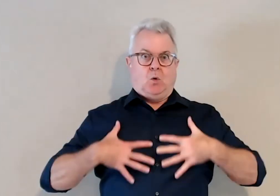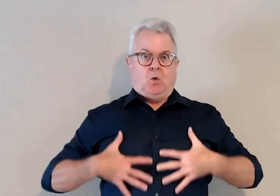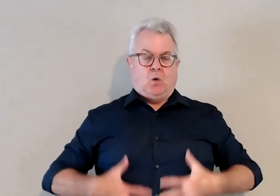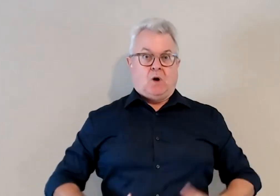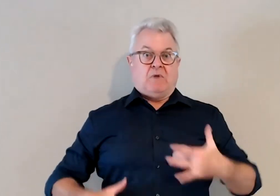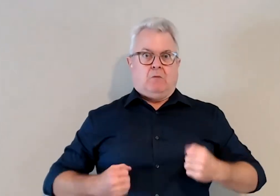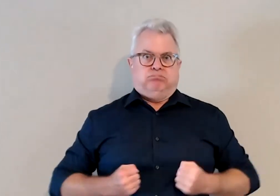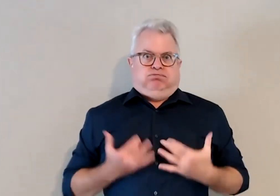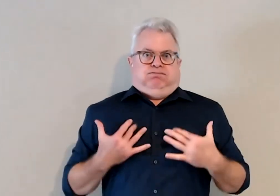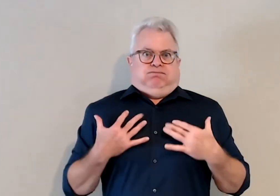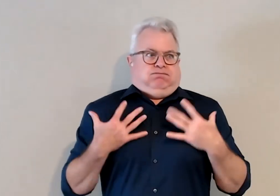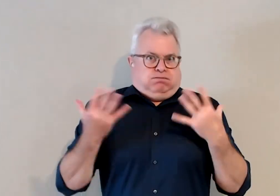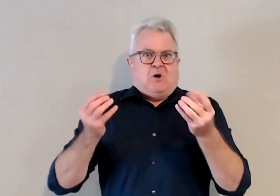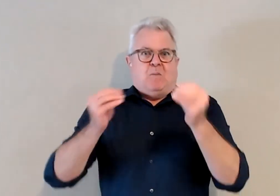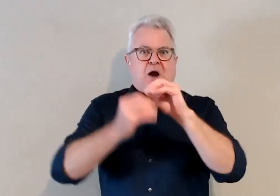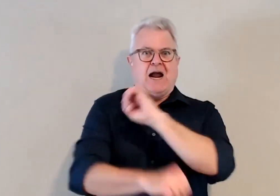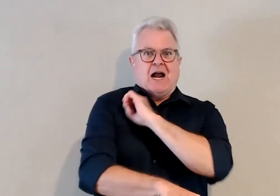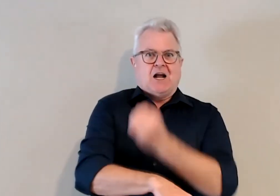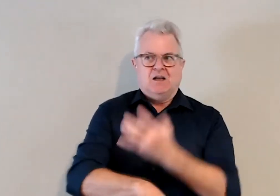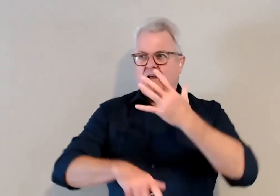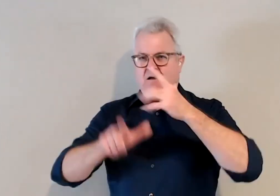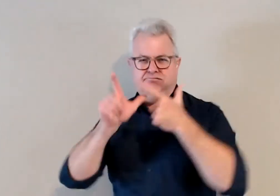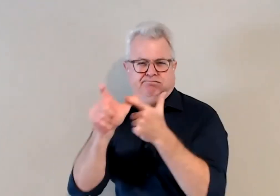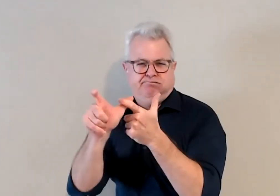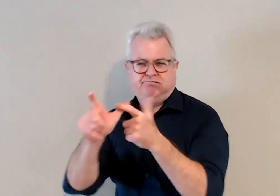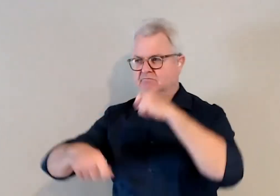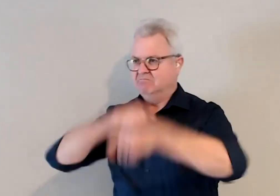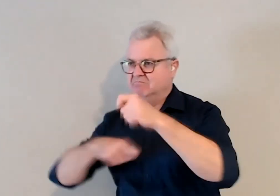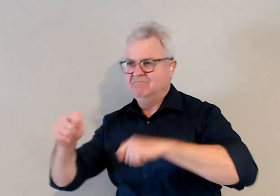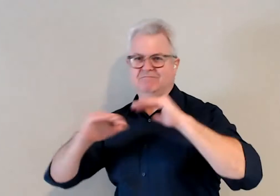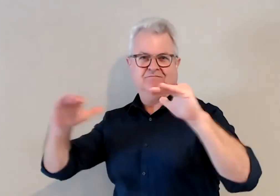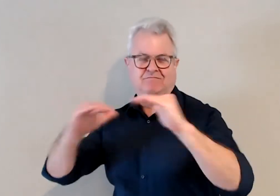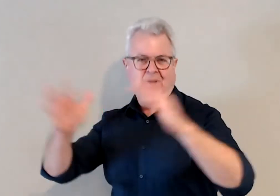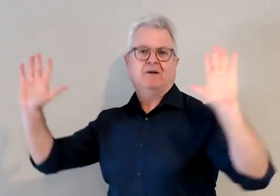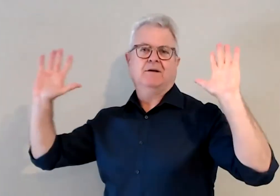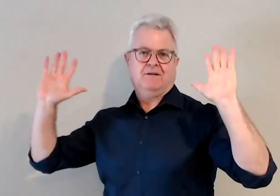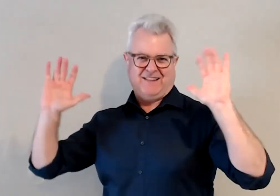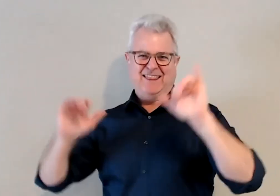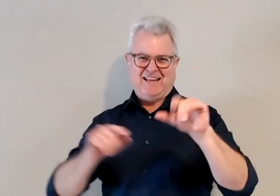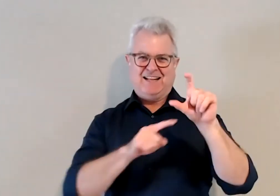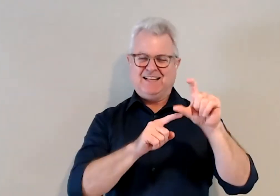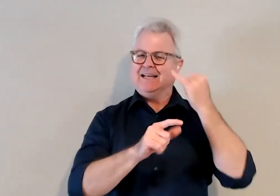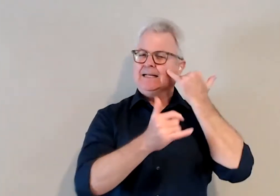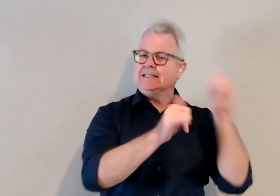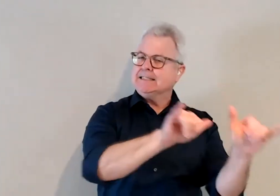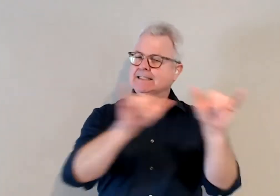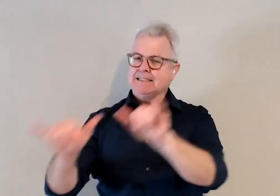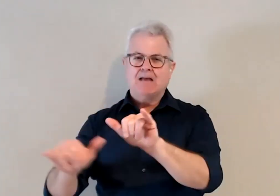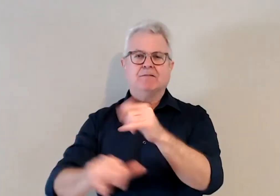instant energized, and all of a sudden you get that perk, and you can go that extra mile. That is like